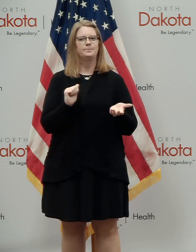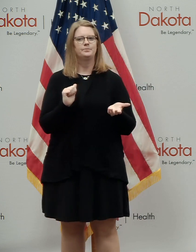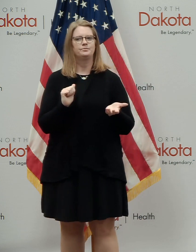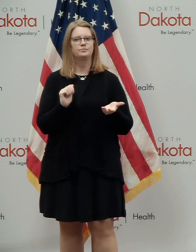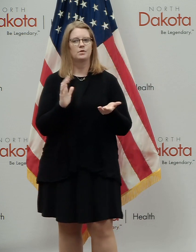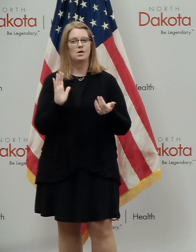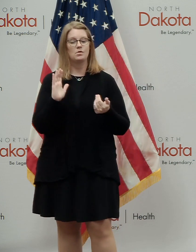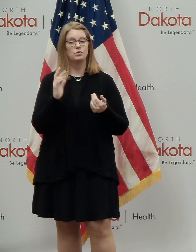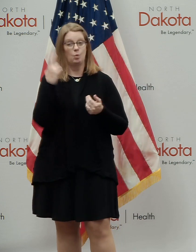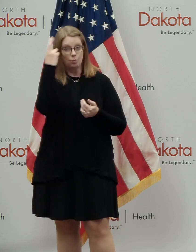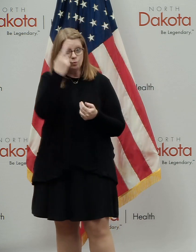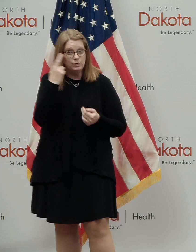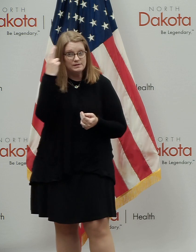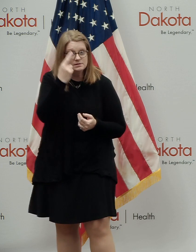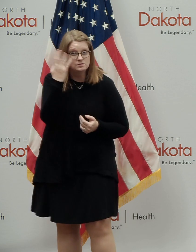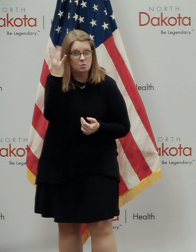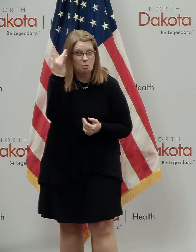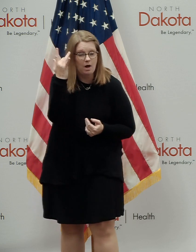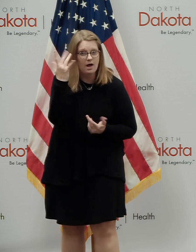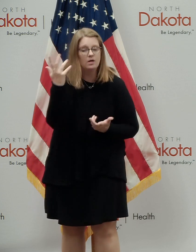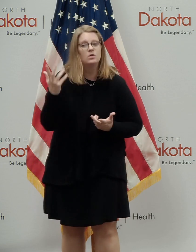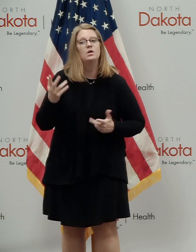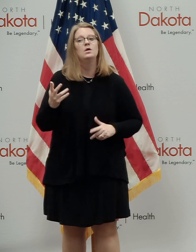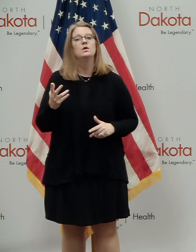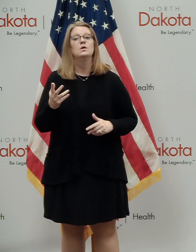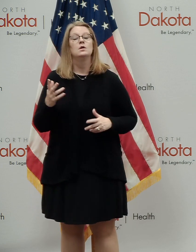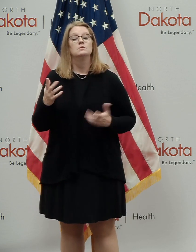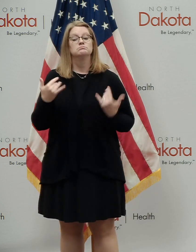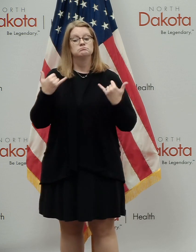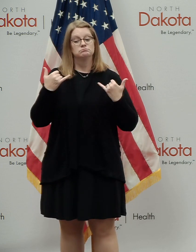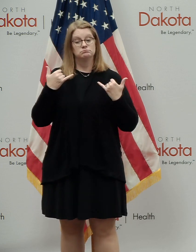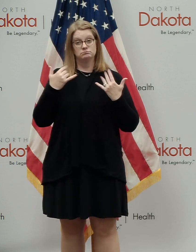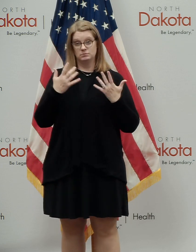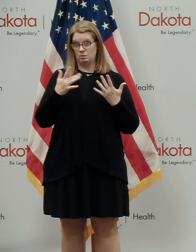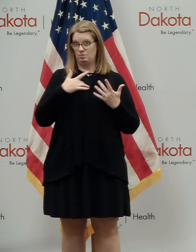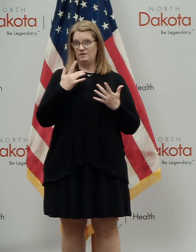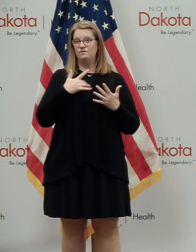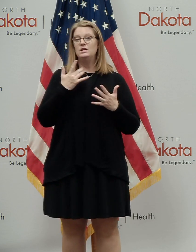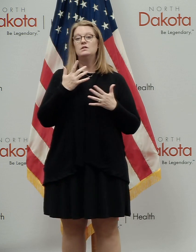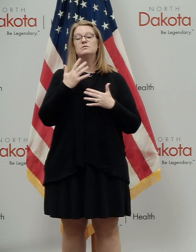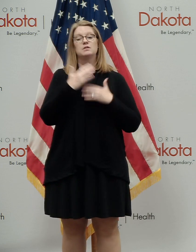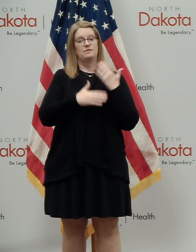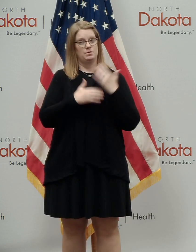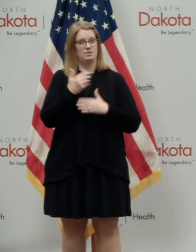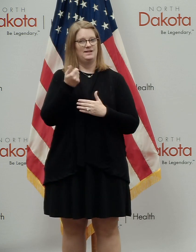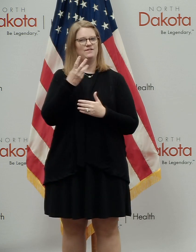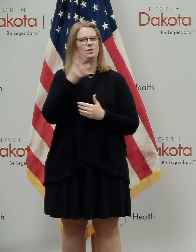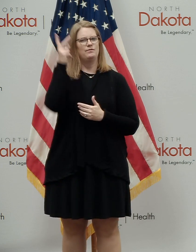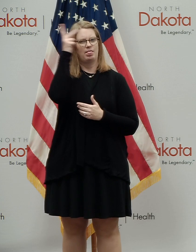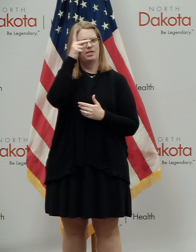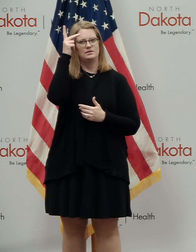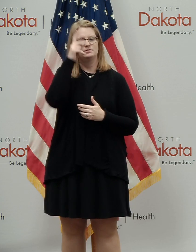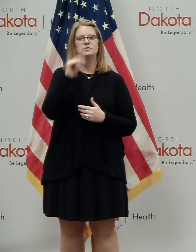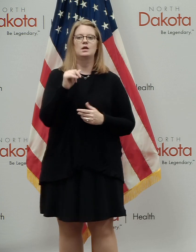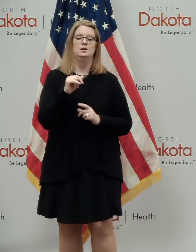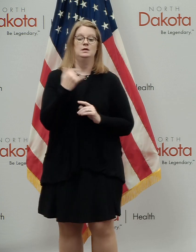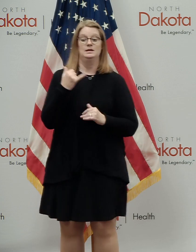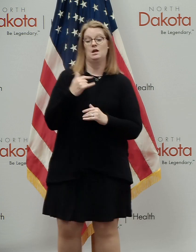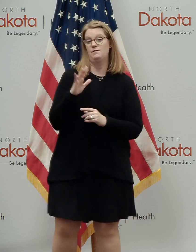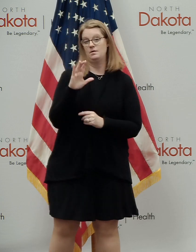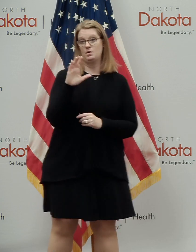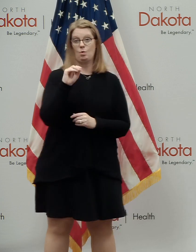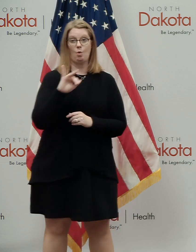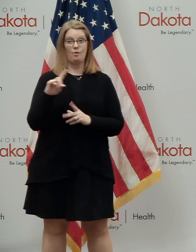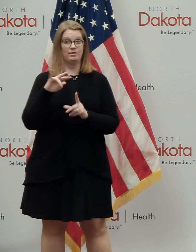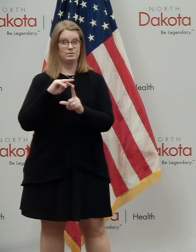set philosophy. We feel very comfortable in a couple of philosophies. One, from a COVID perspective,